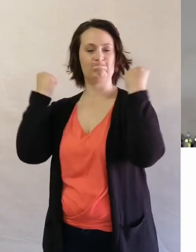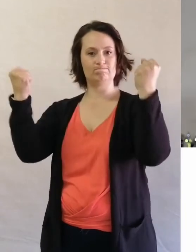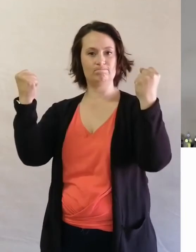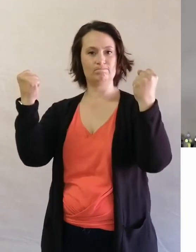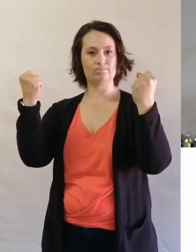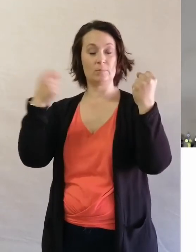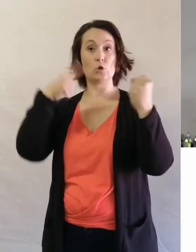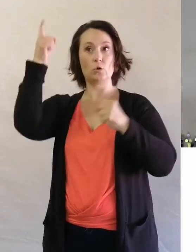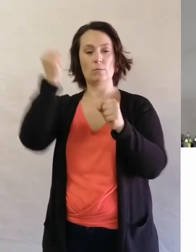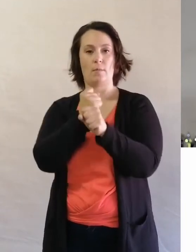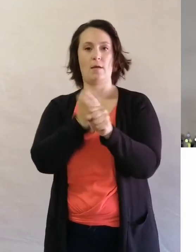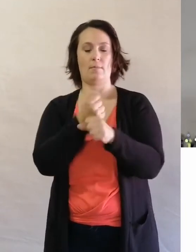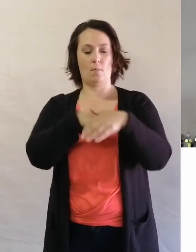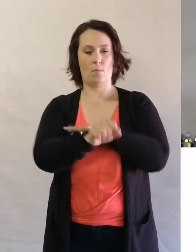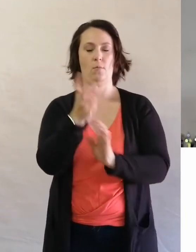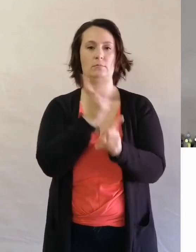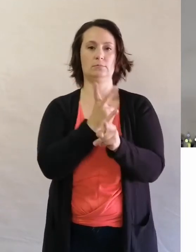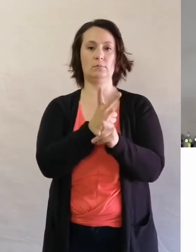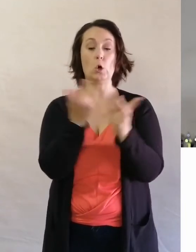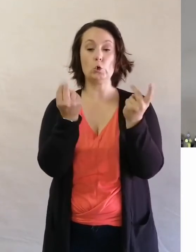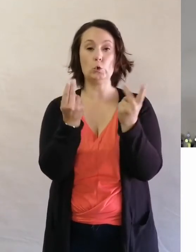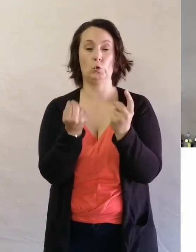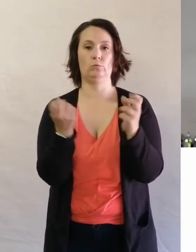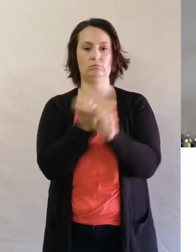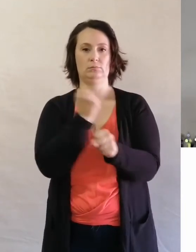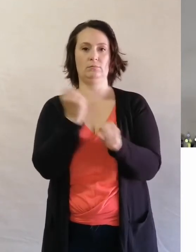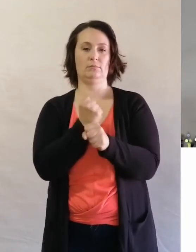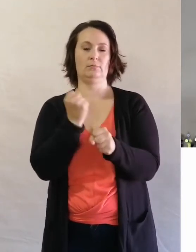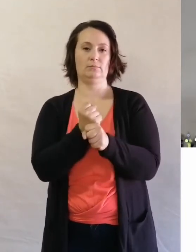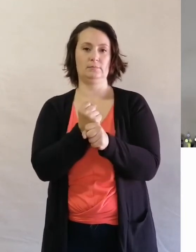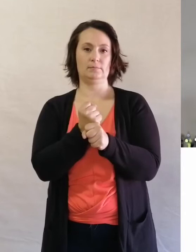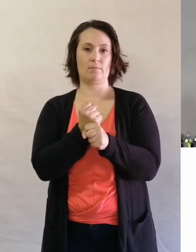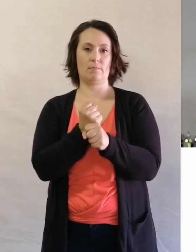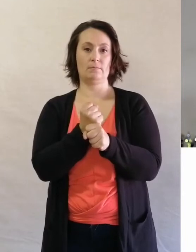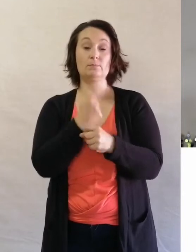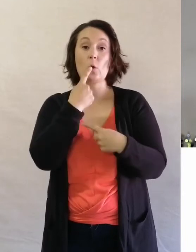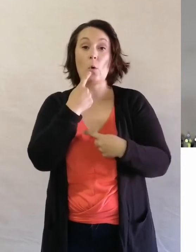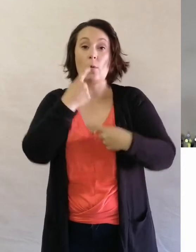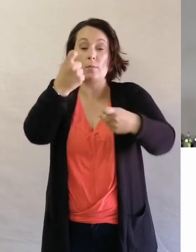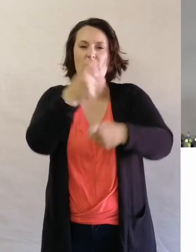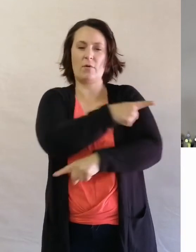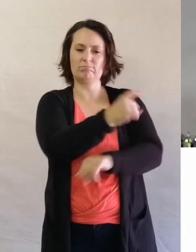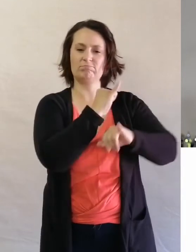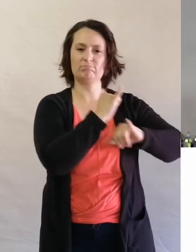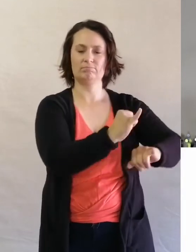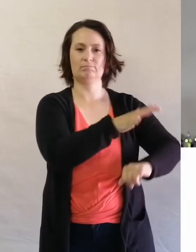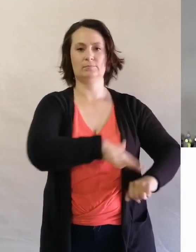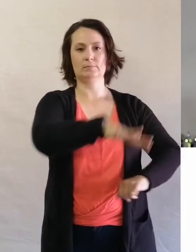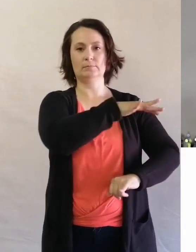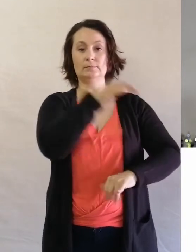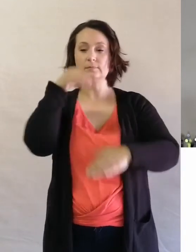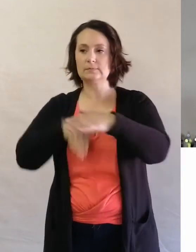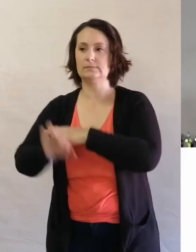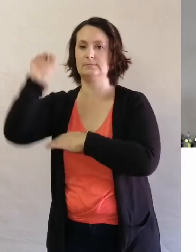born again. Let you make me a new creation. Call me out of this terrible place into your family,